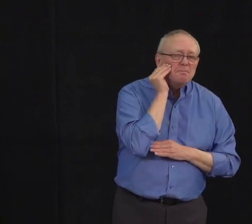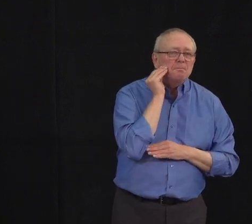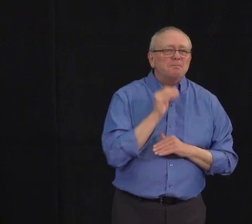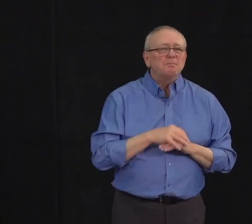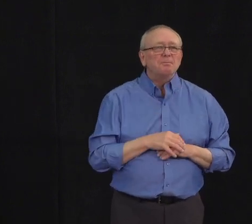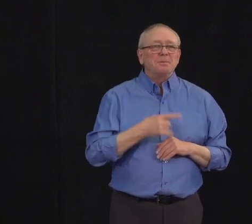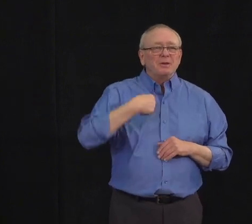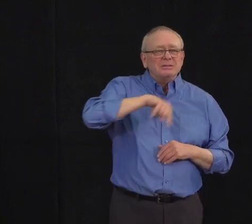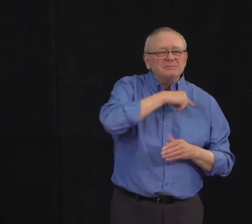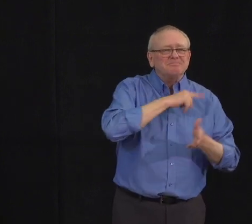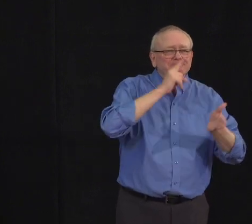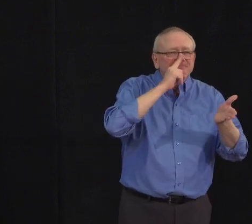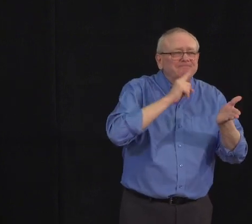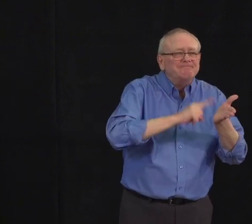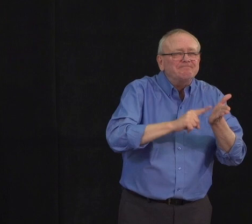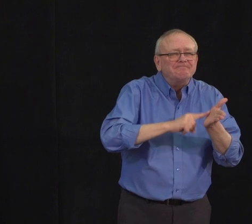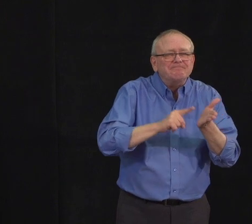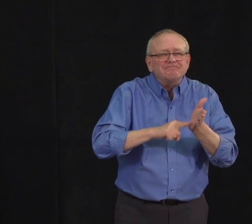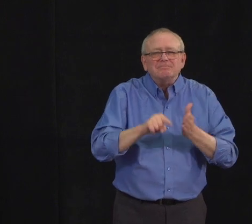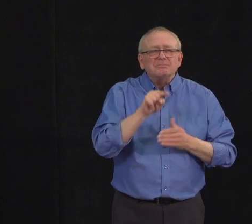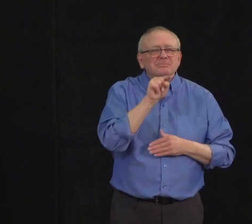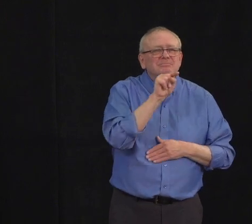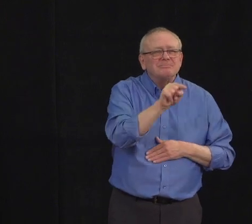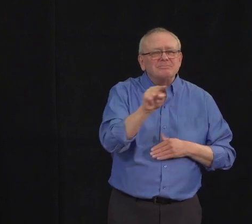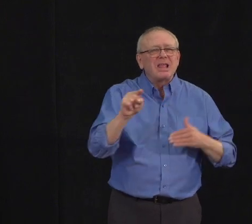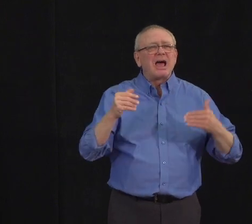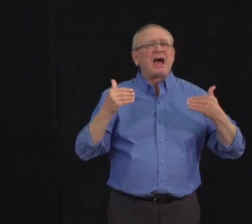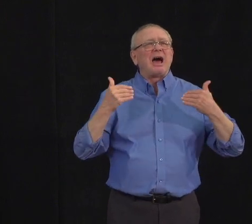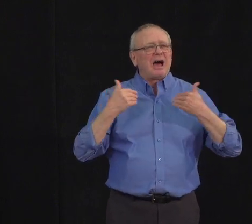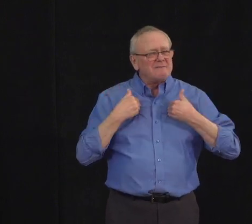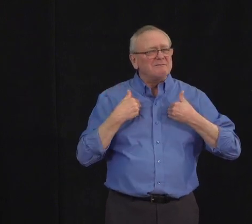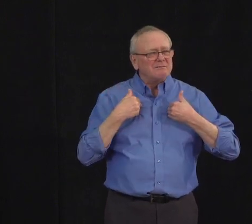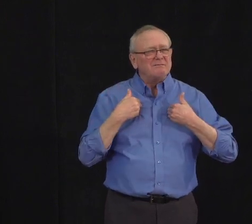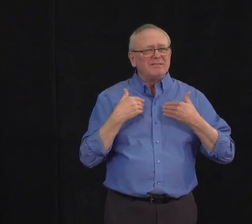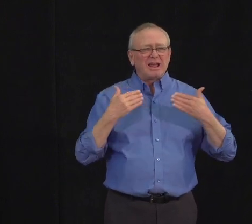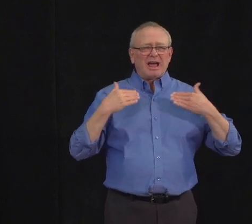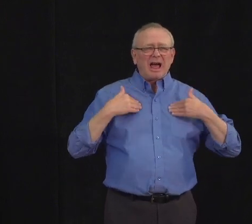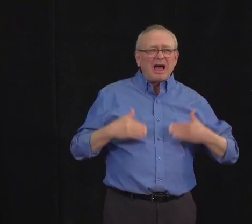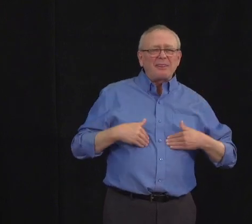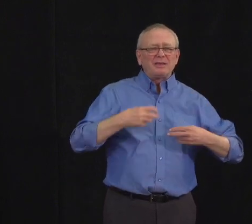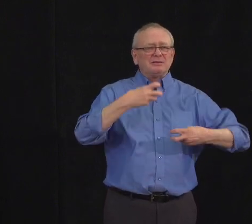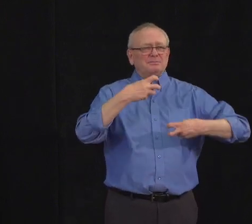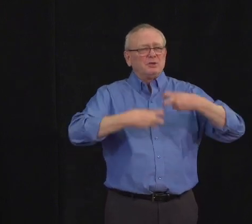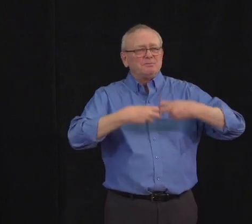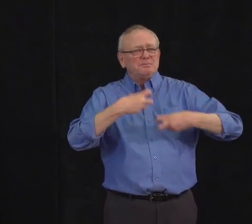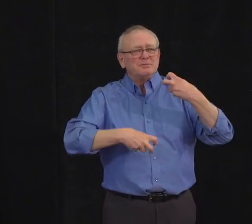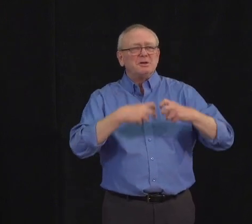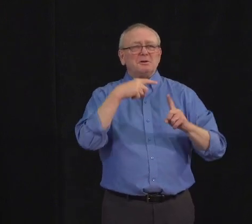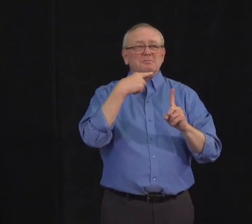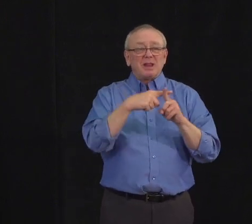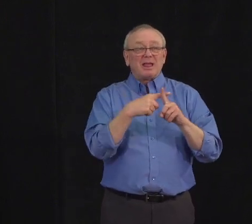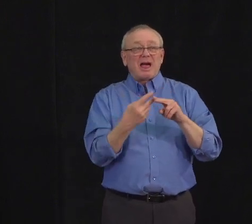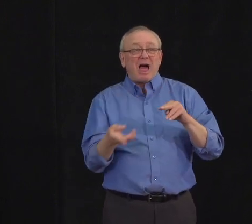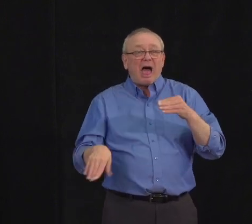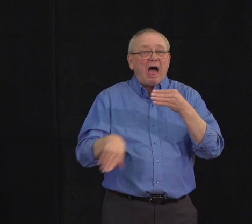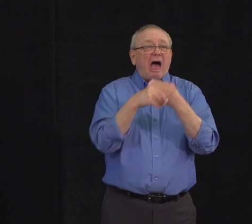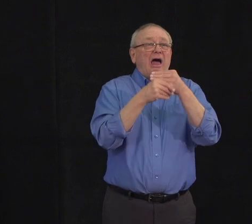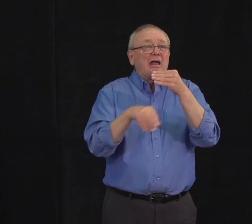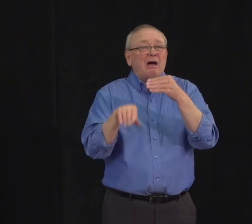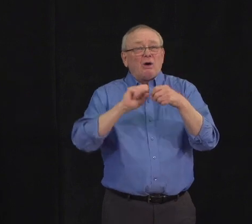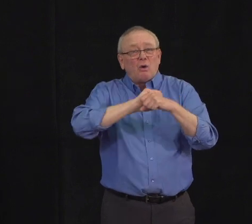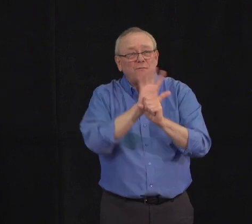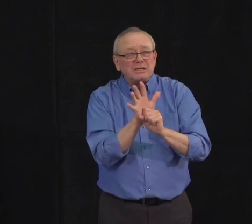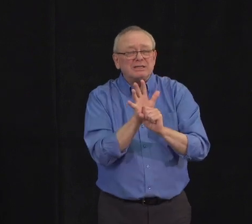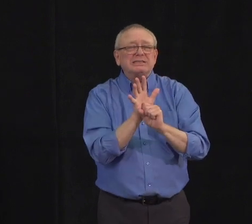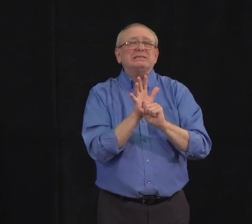practice. Sadly, age is a predominant factor in severe cases, and there is little we can do to change that except